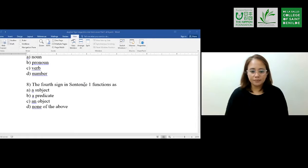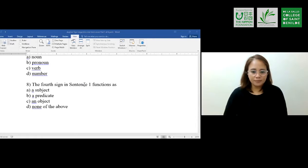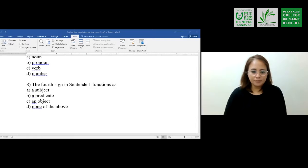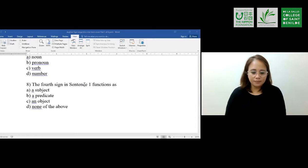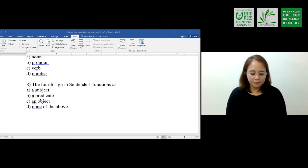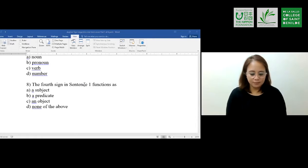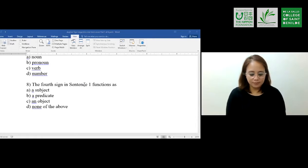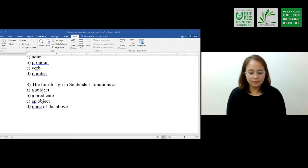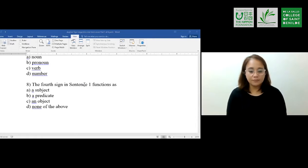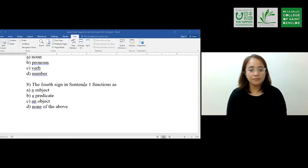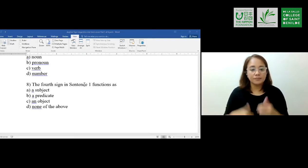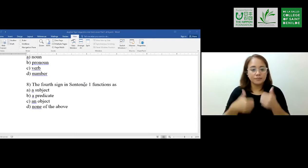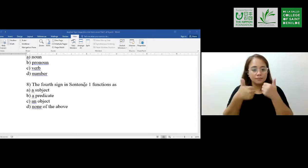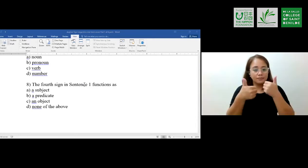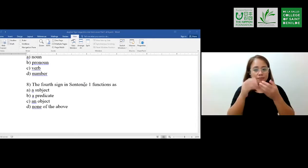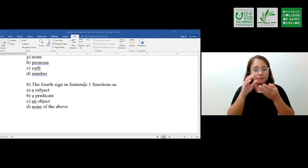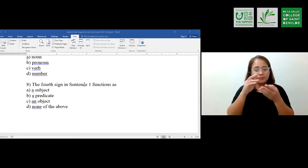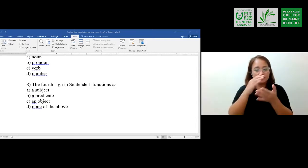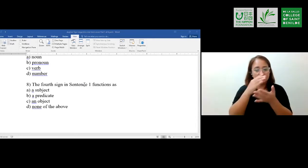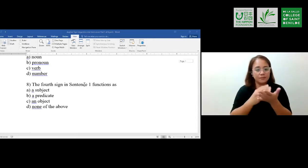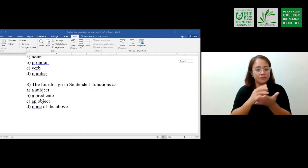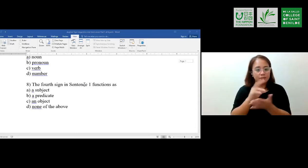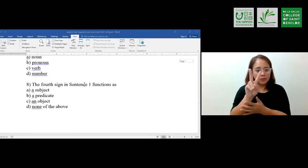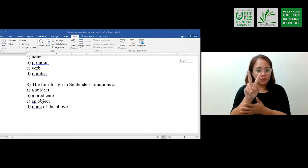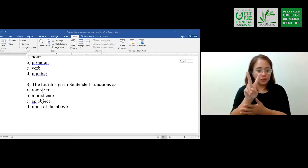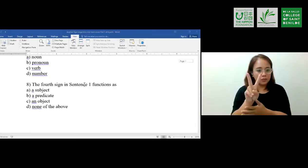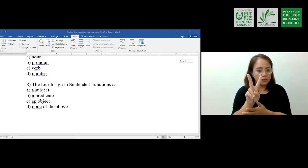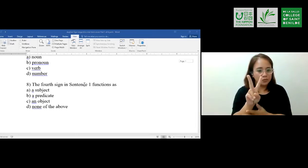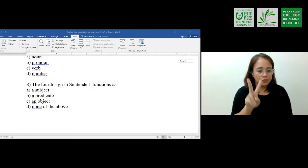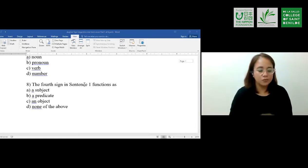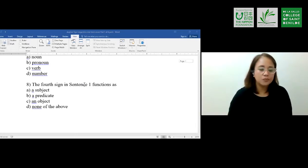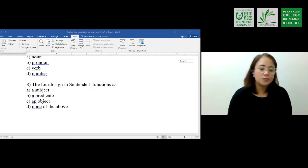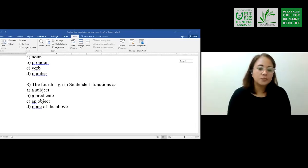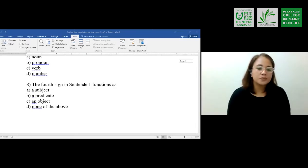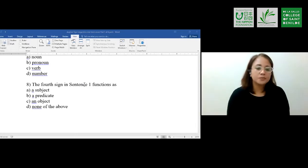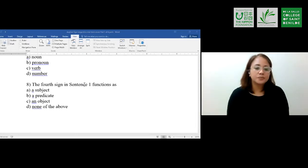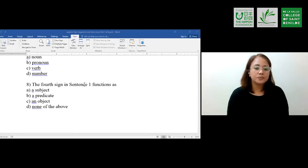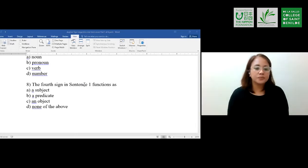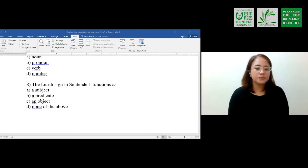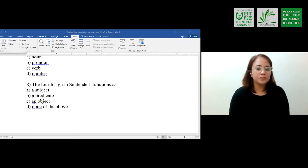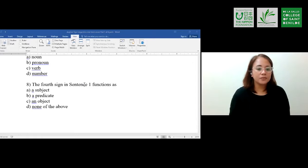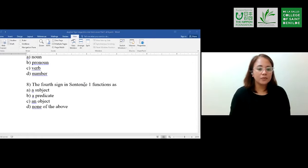Okay, part 2 of 2 parts. This is the sentence.